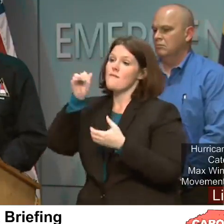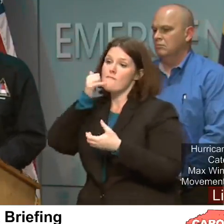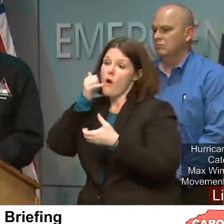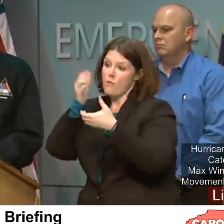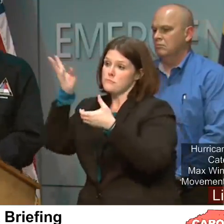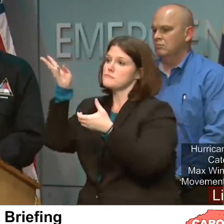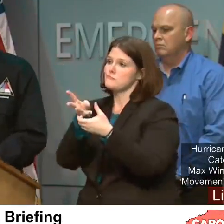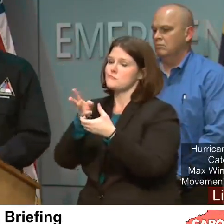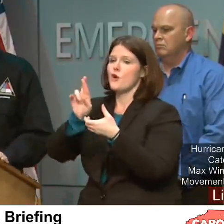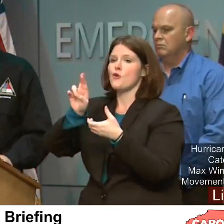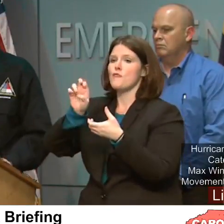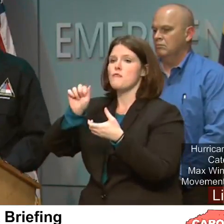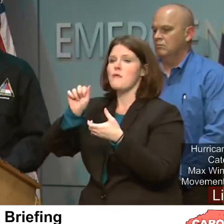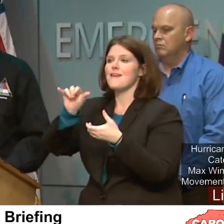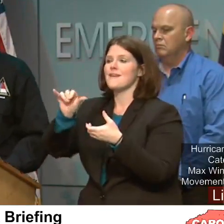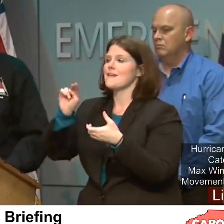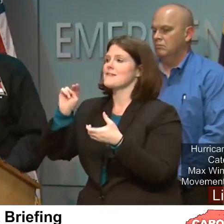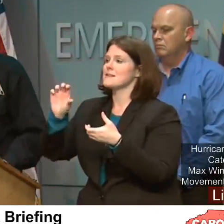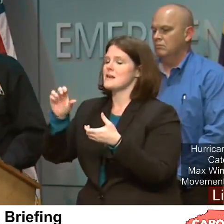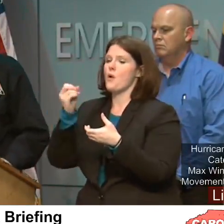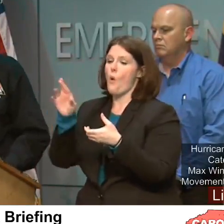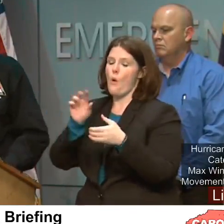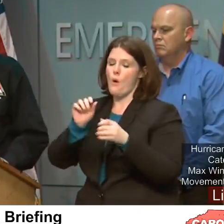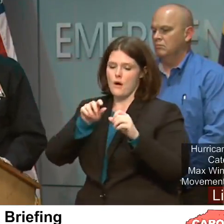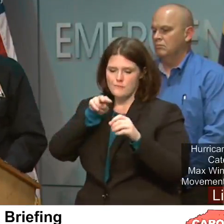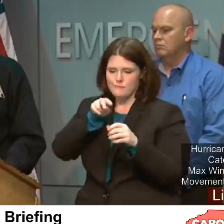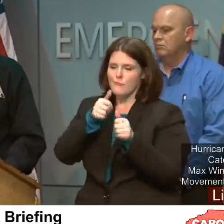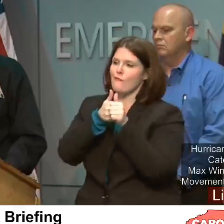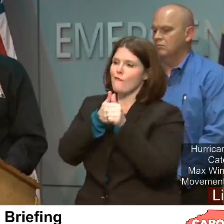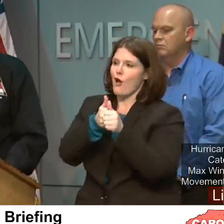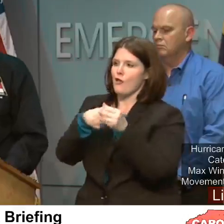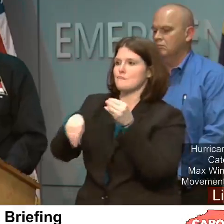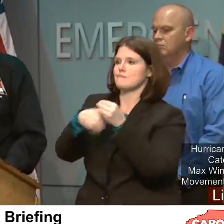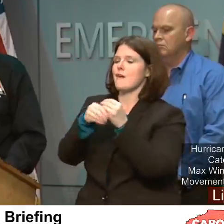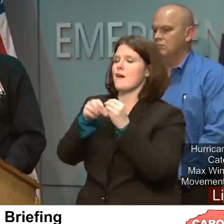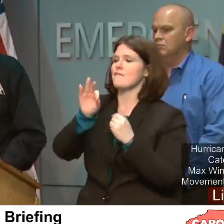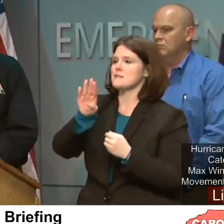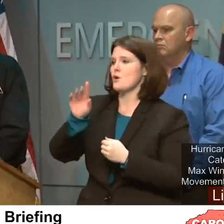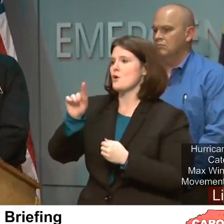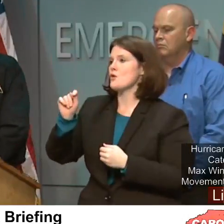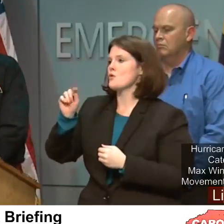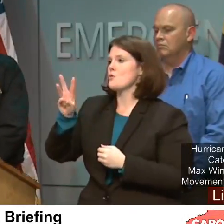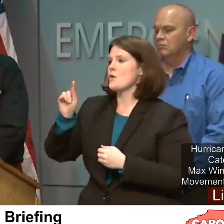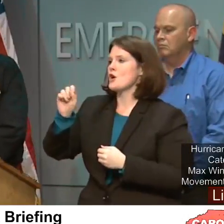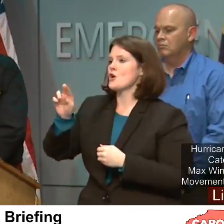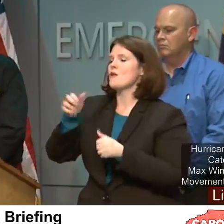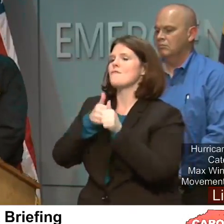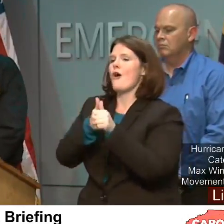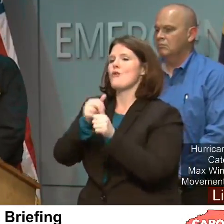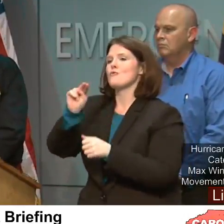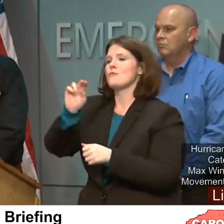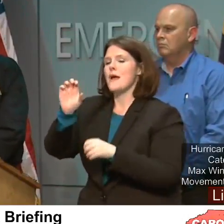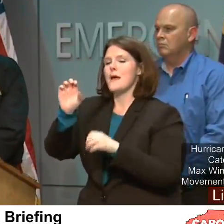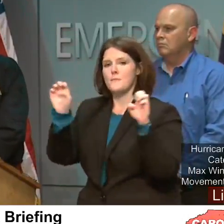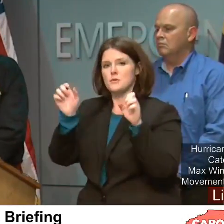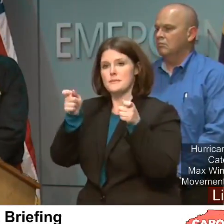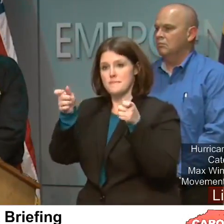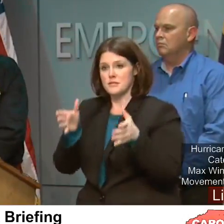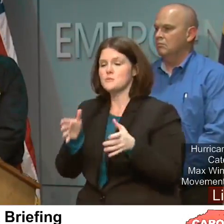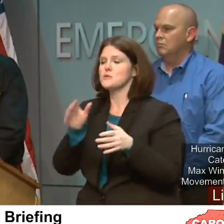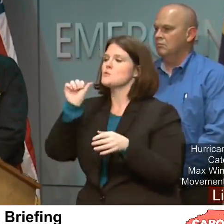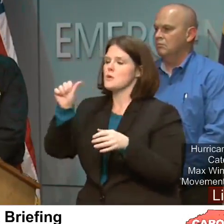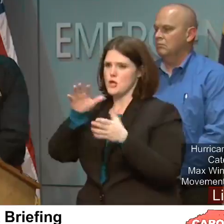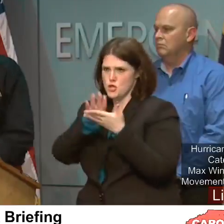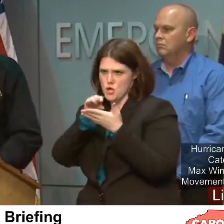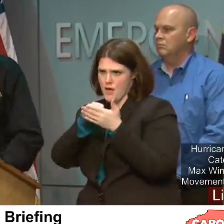NC app or follow NC Emergency Management on Facebook and Twitter for updates and to learn how you can weather